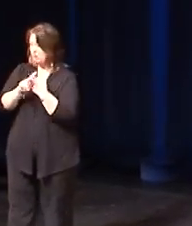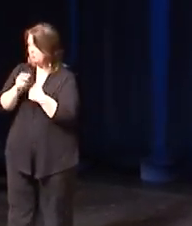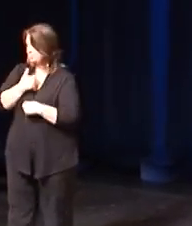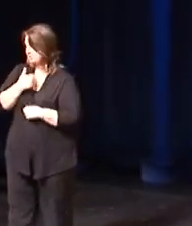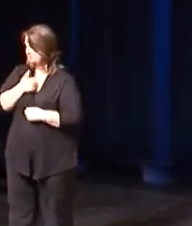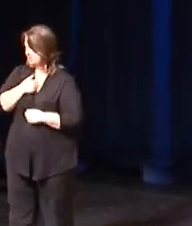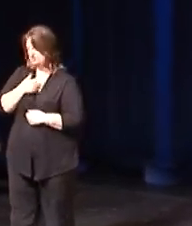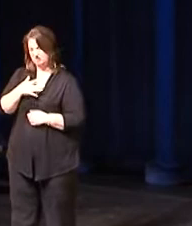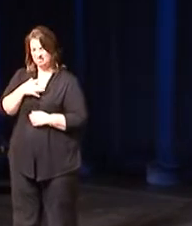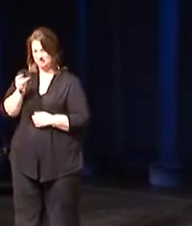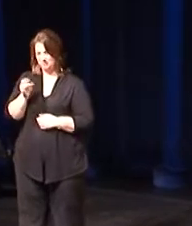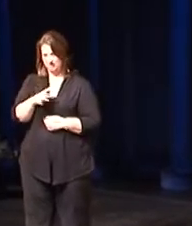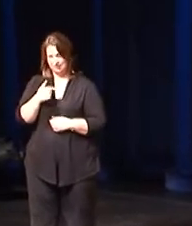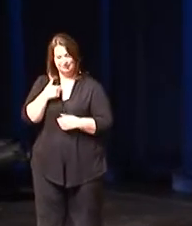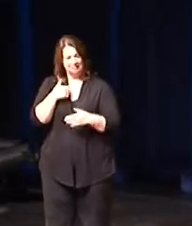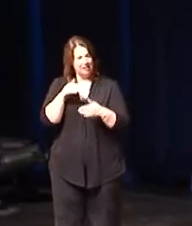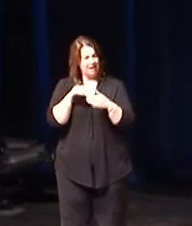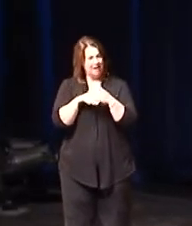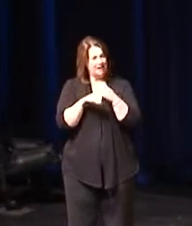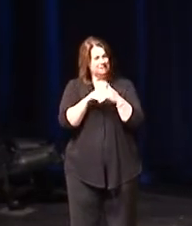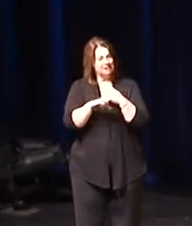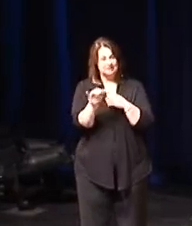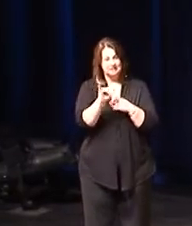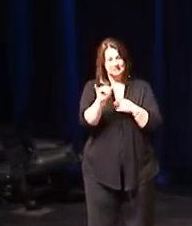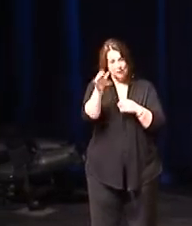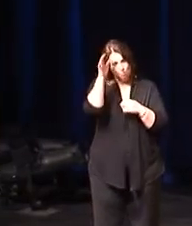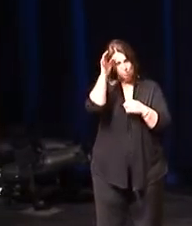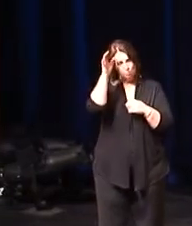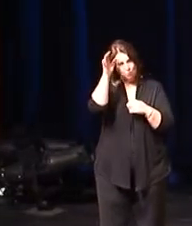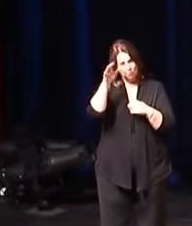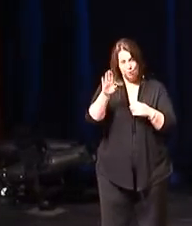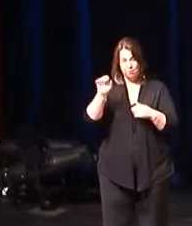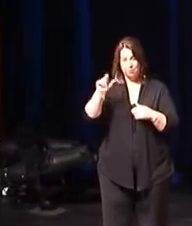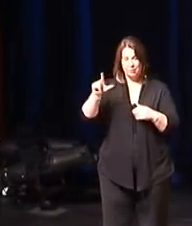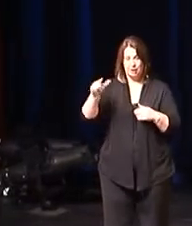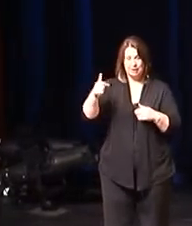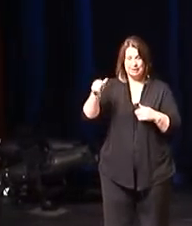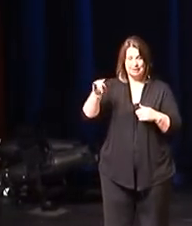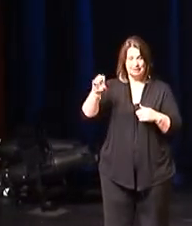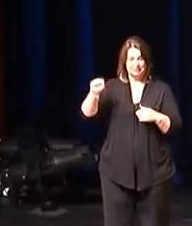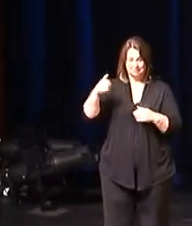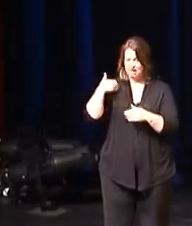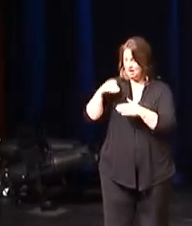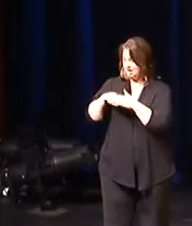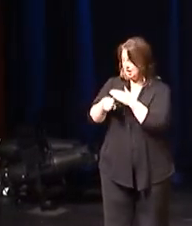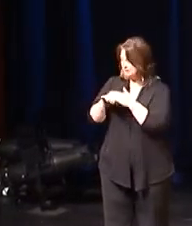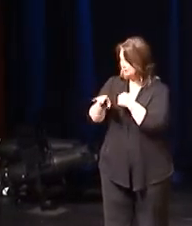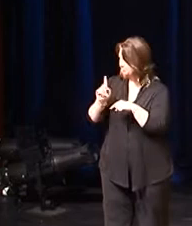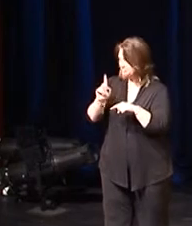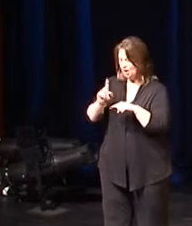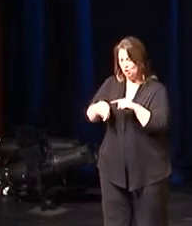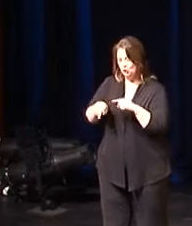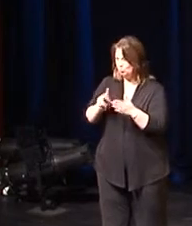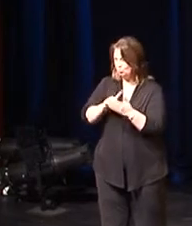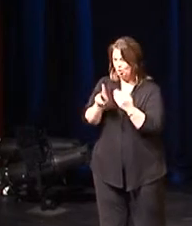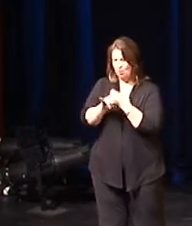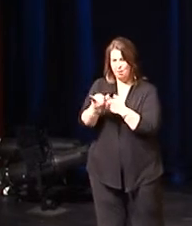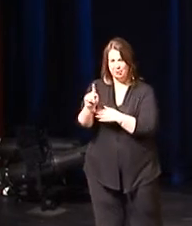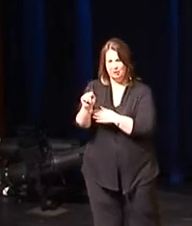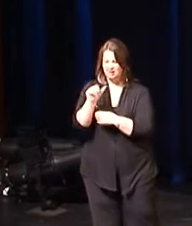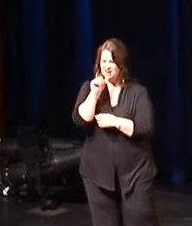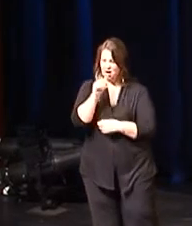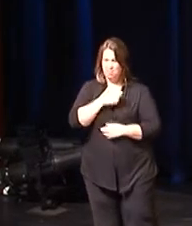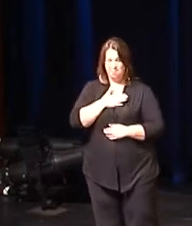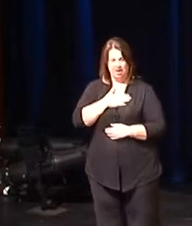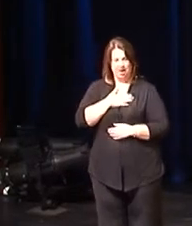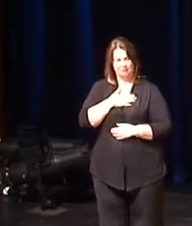programming. I had access to the same computer that Bill Gates had access in 1968, and I couldn't program it. That's just not my kind